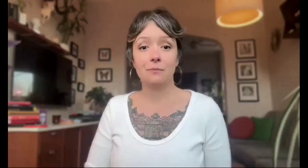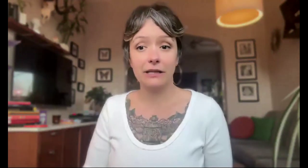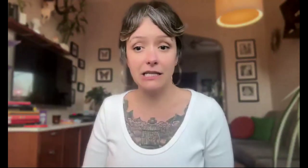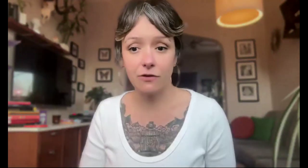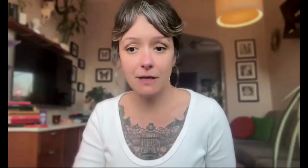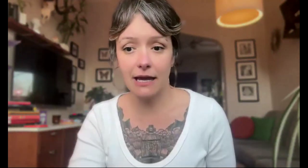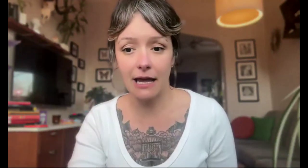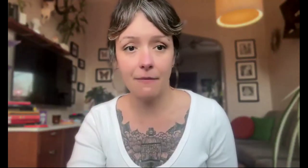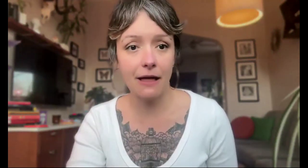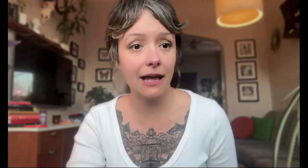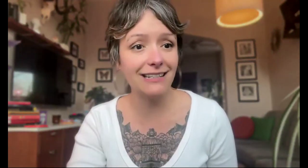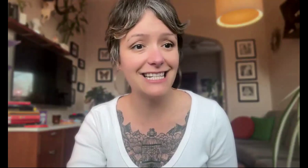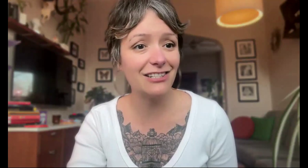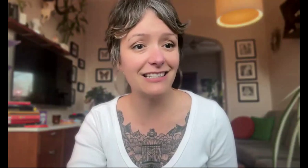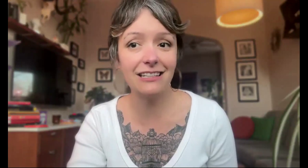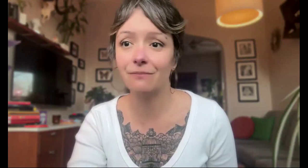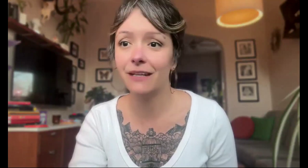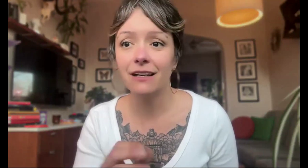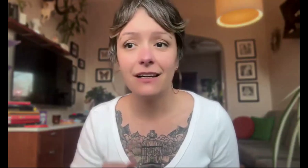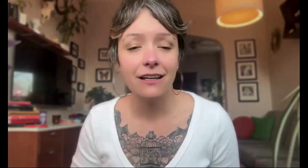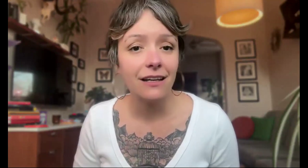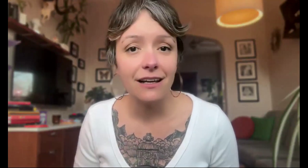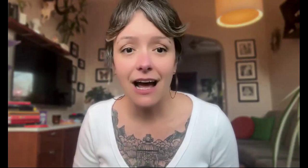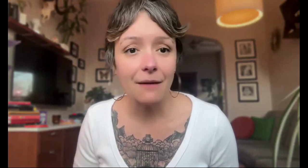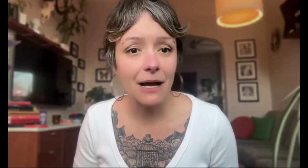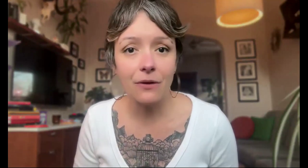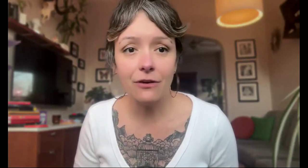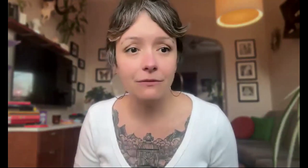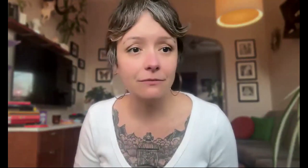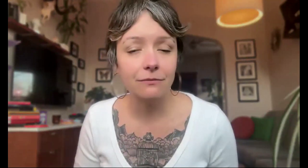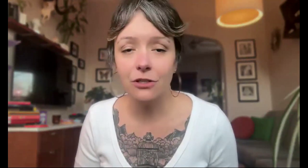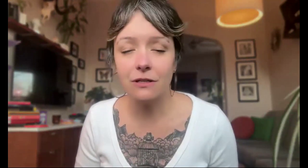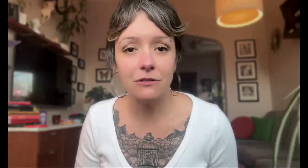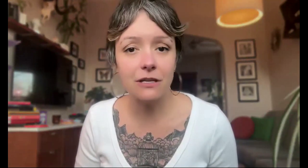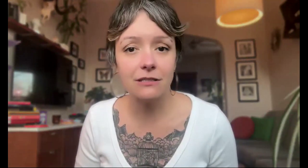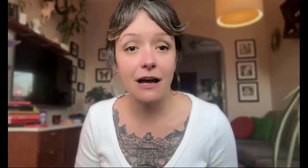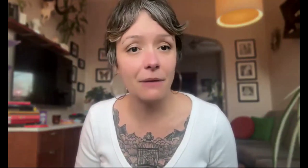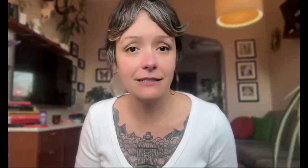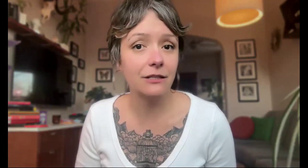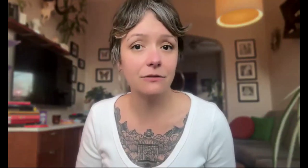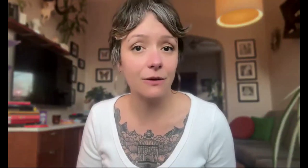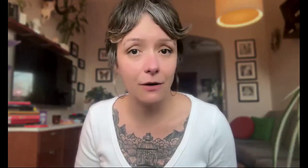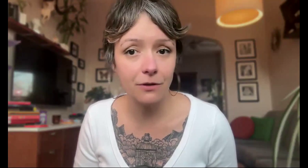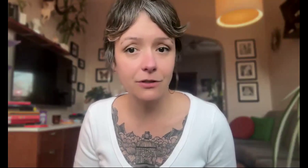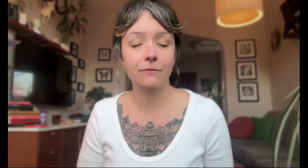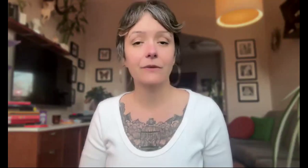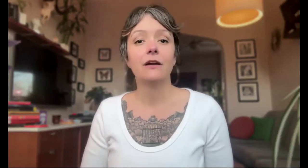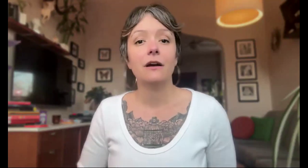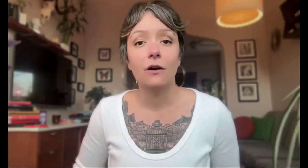the Please For Me game. And here's the deal. I'm not with you. You can do this, but I see you, so I hope you do.